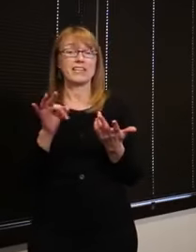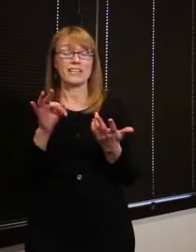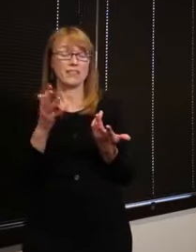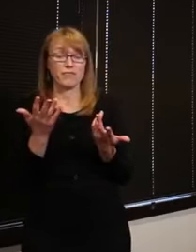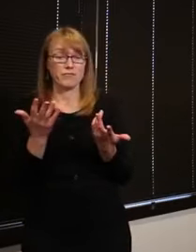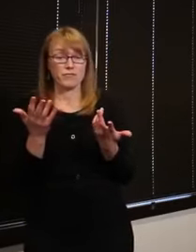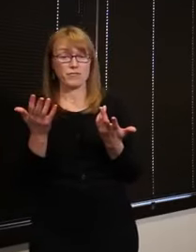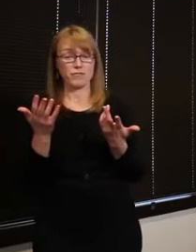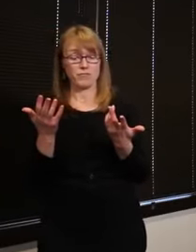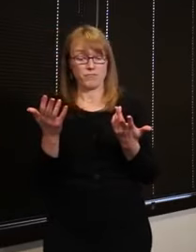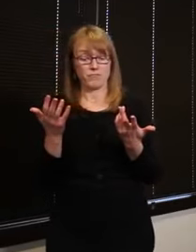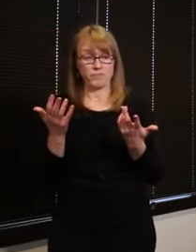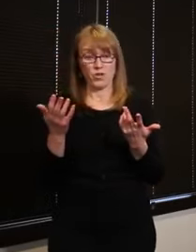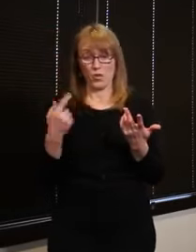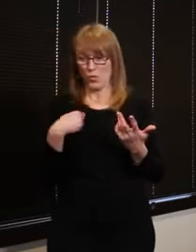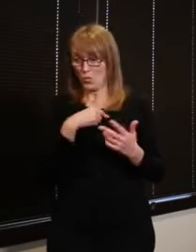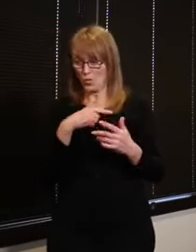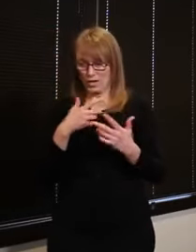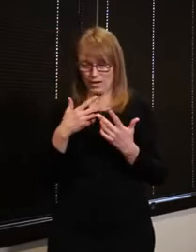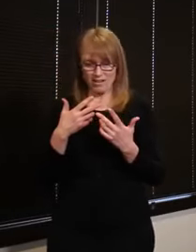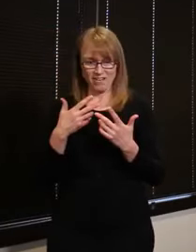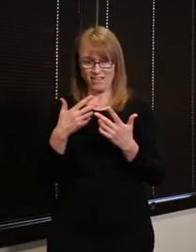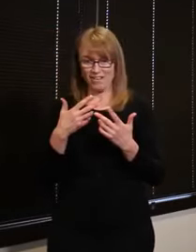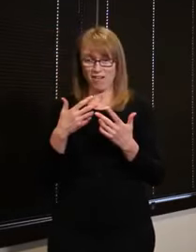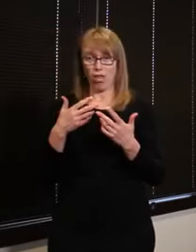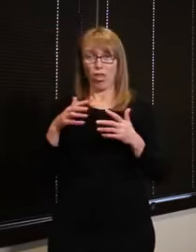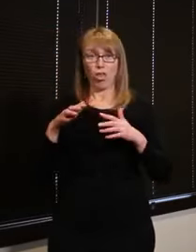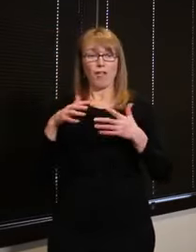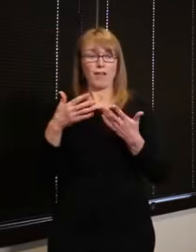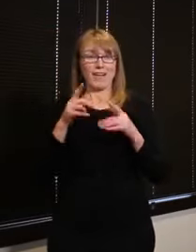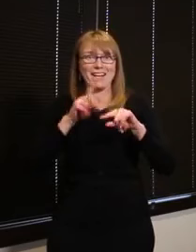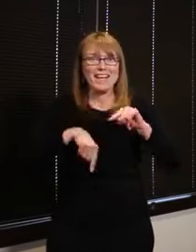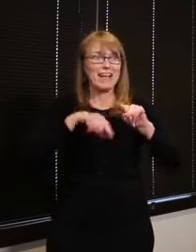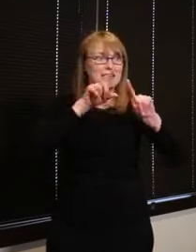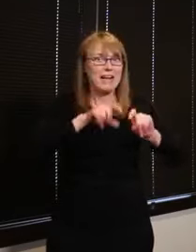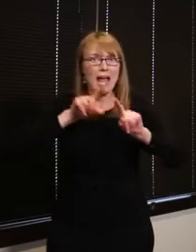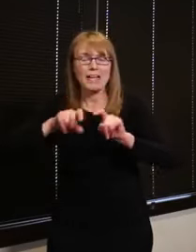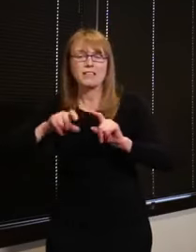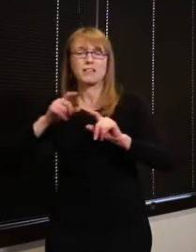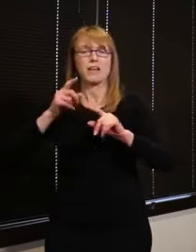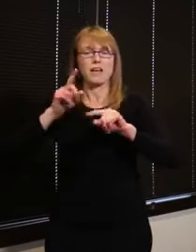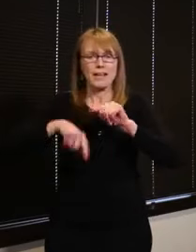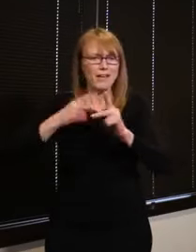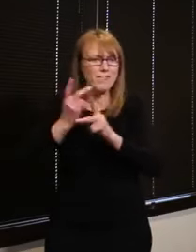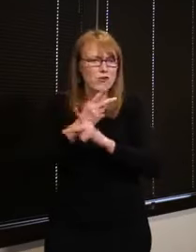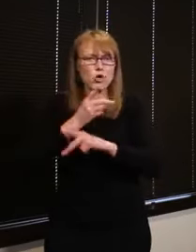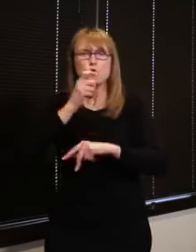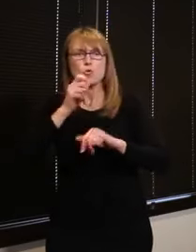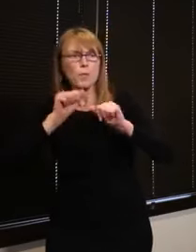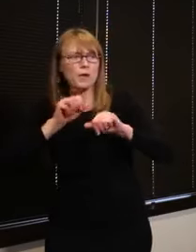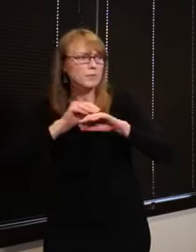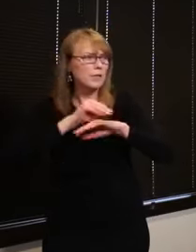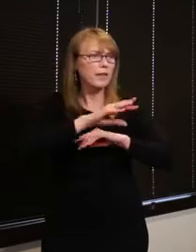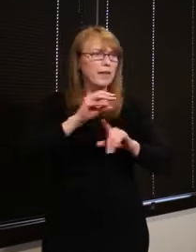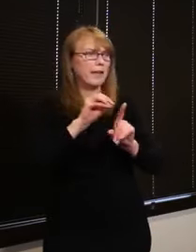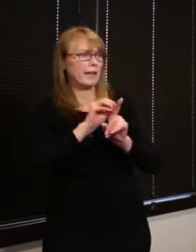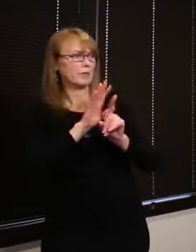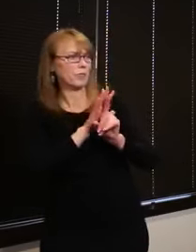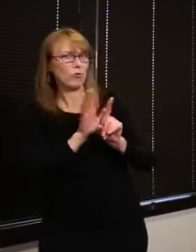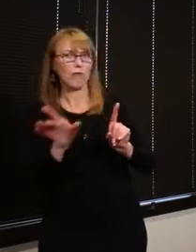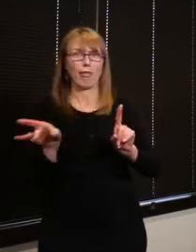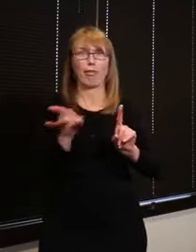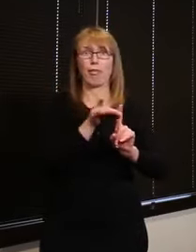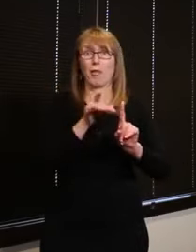if we relax social isolation tomorrow or in 2 weeks. We have to have those systems in place in order to